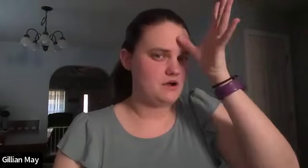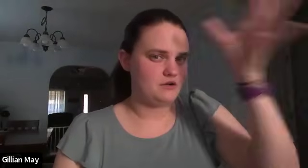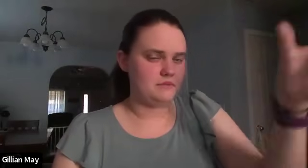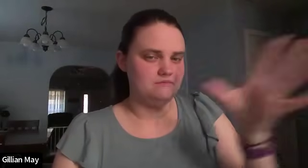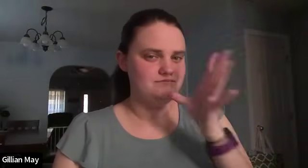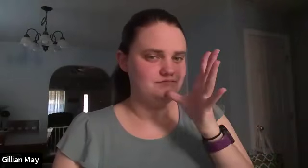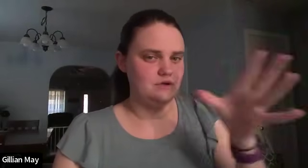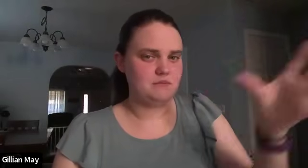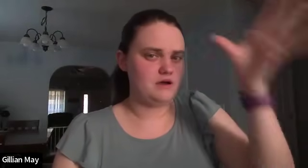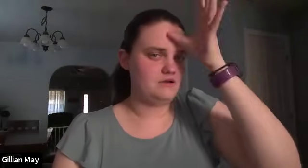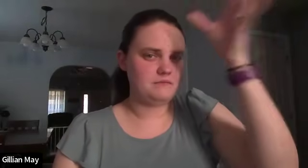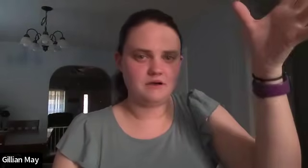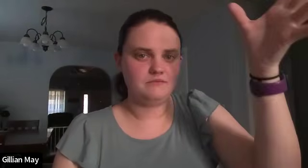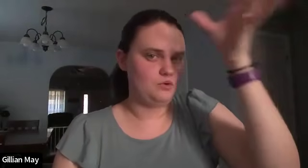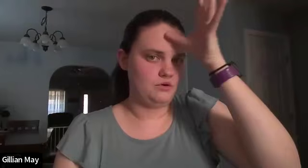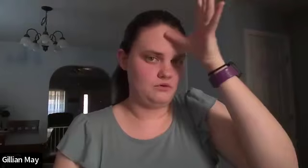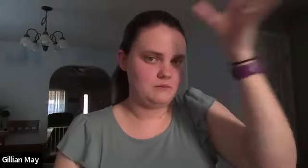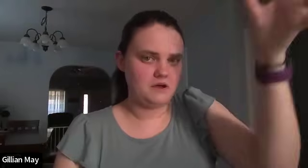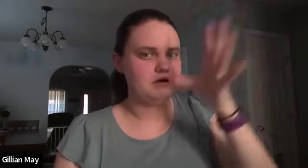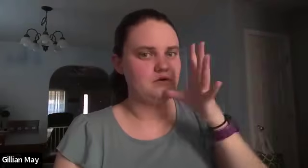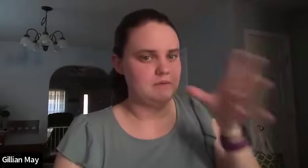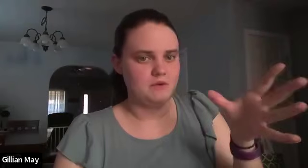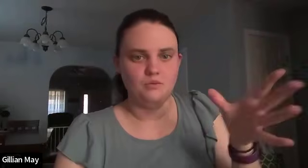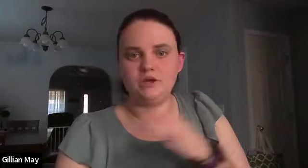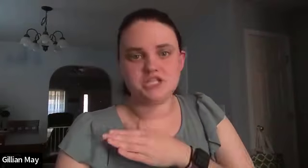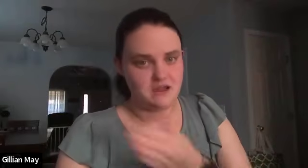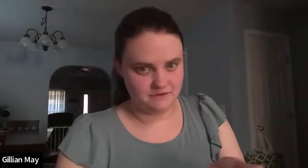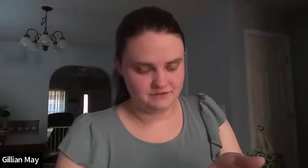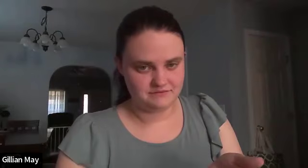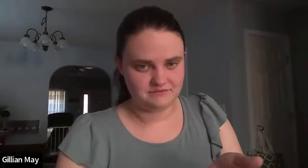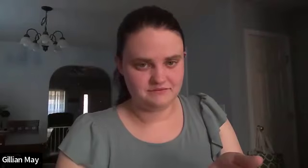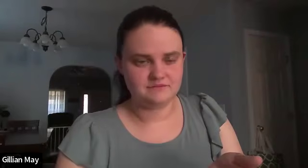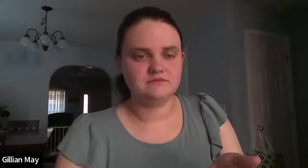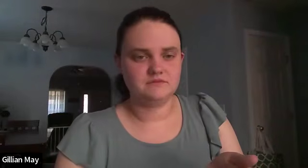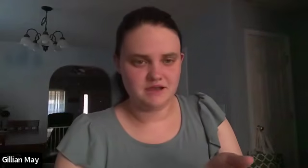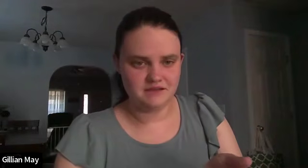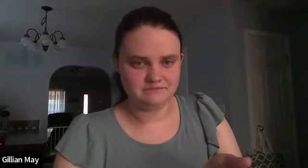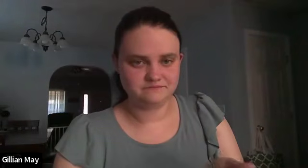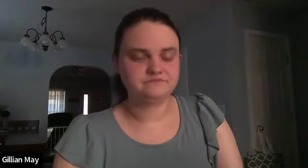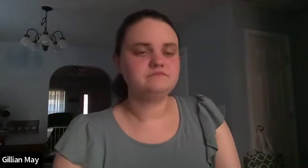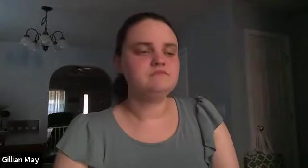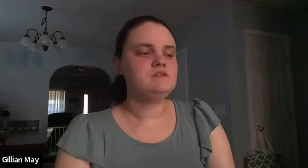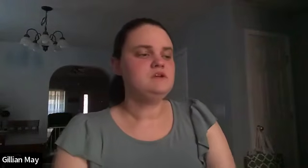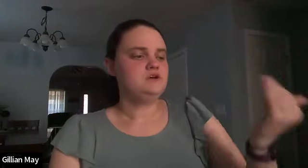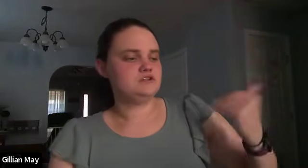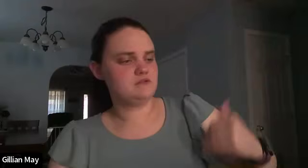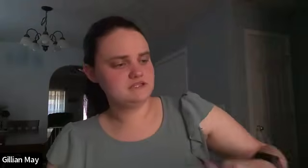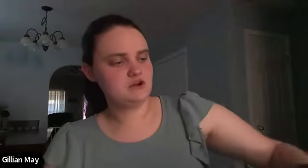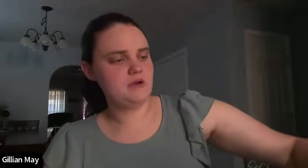Grandma, grandpa. Grandma, grandpa, or grandpa, grandma, whichever. Okay? So let's go